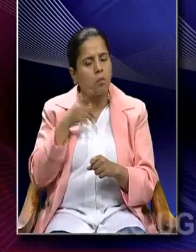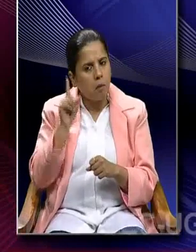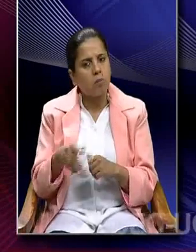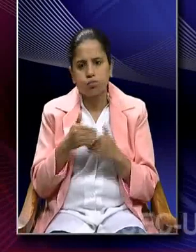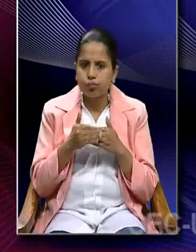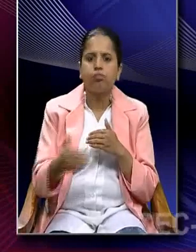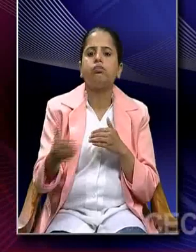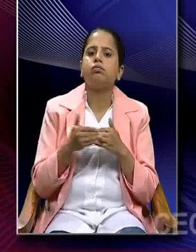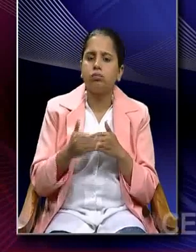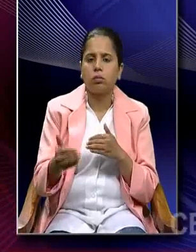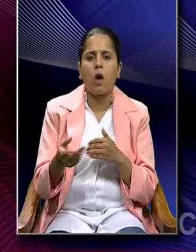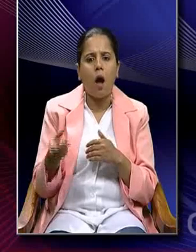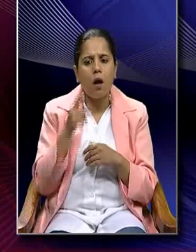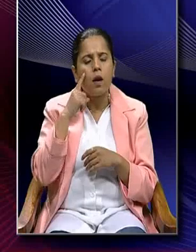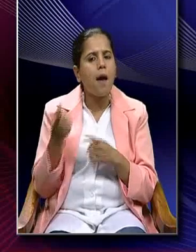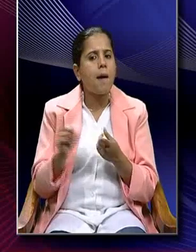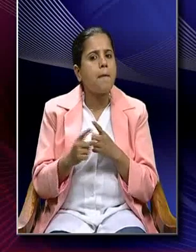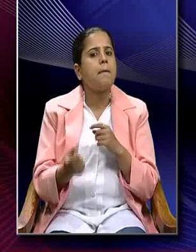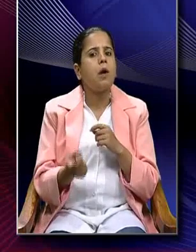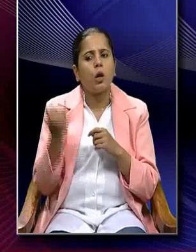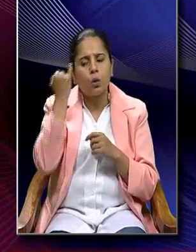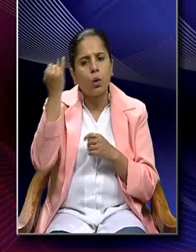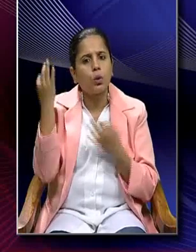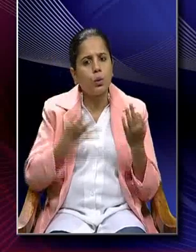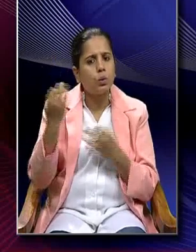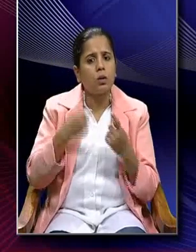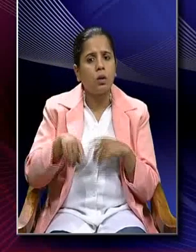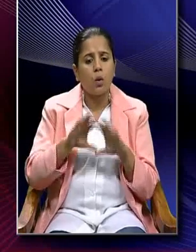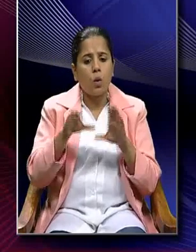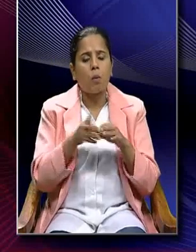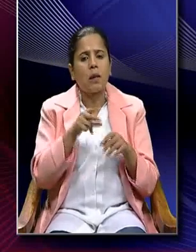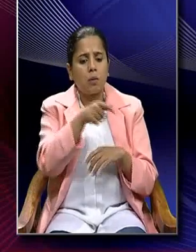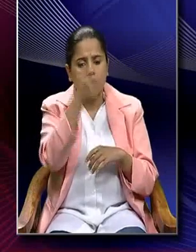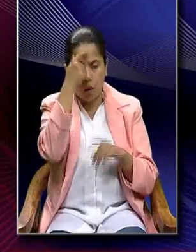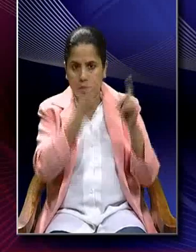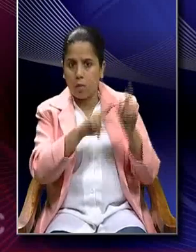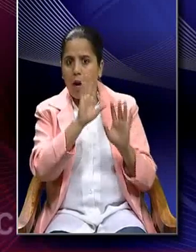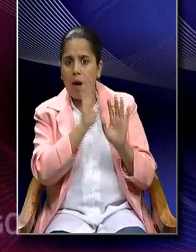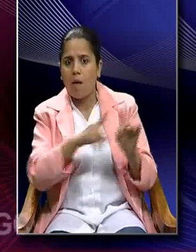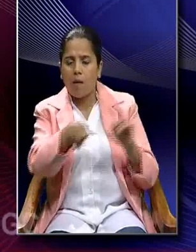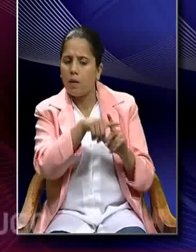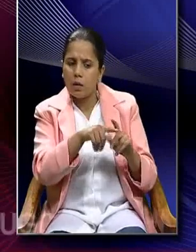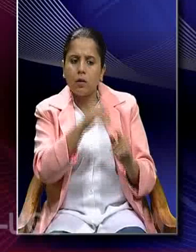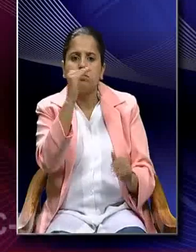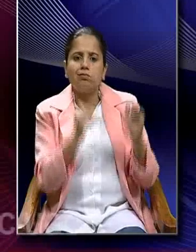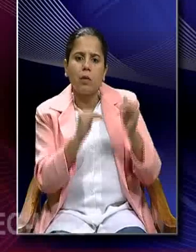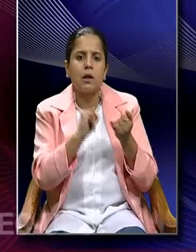to, reproduce the ideas of the vulnerability and unequal status of